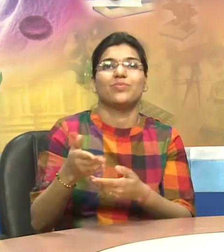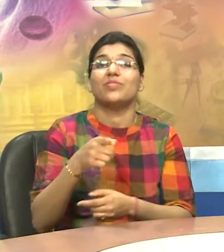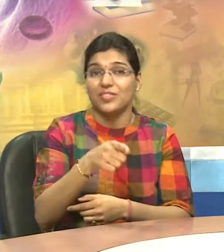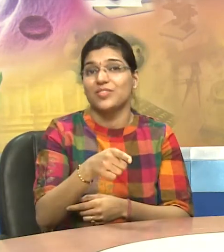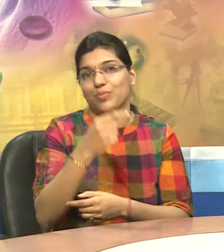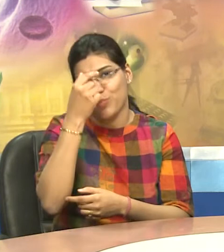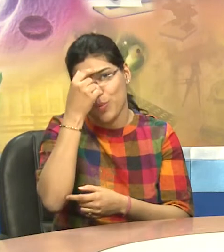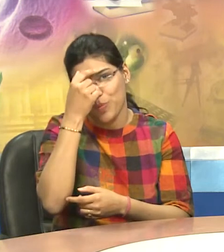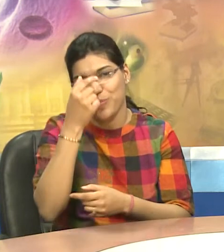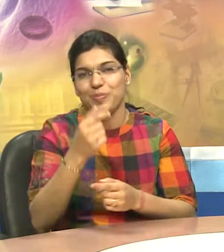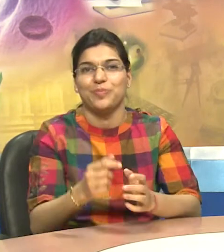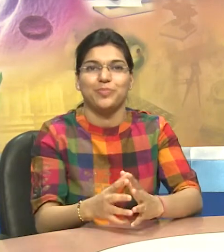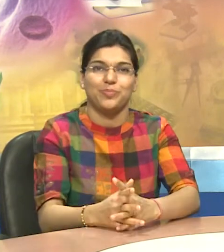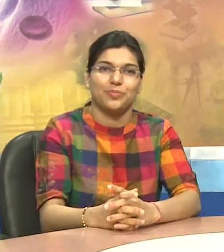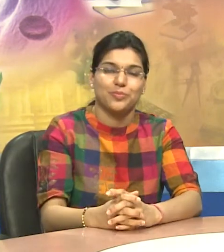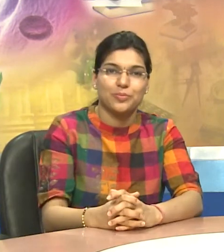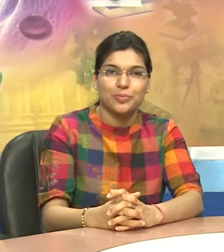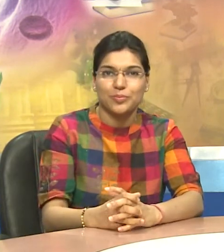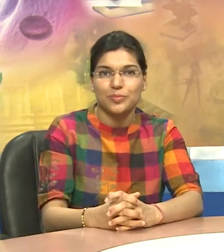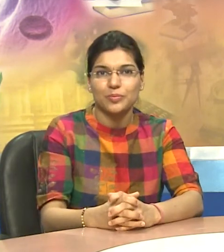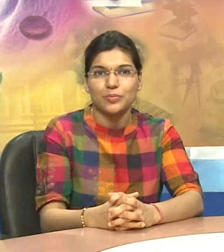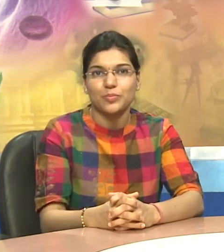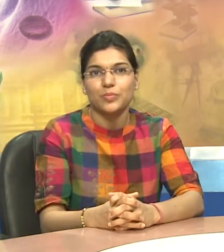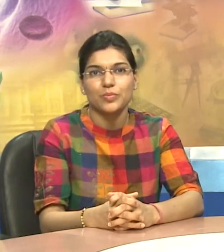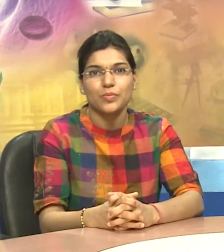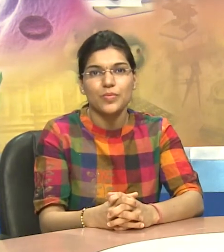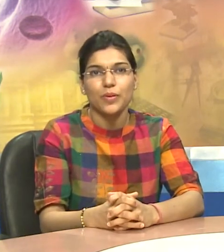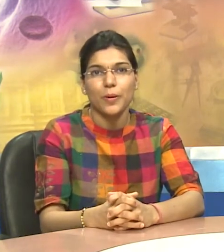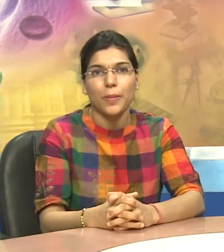which create effect on us and causes problem.